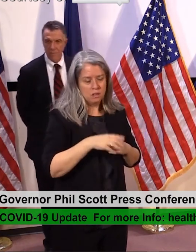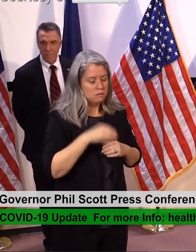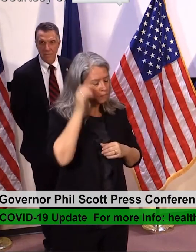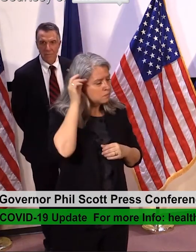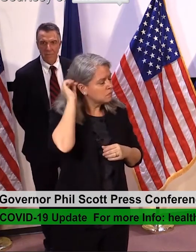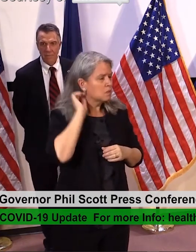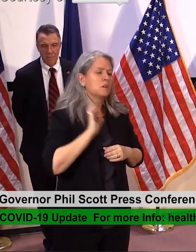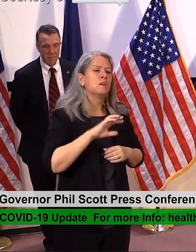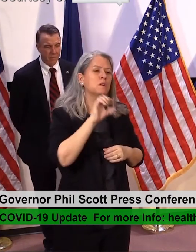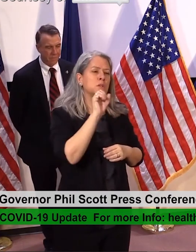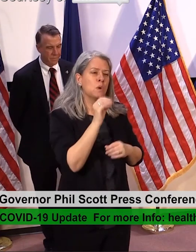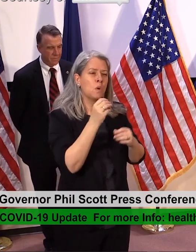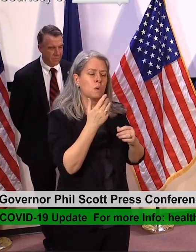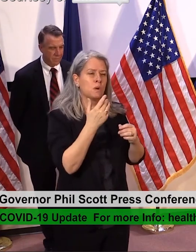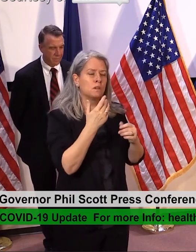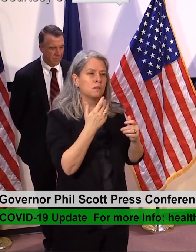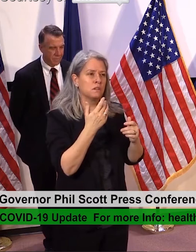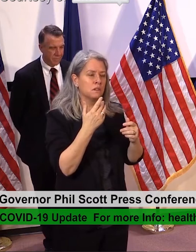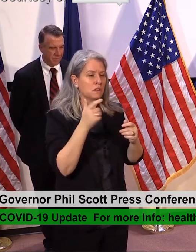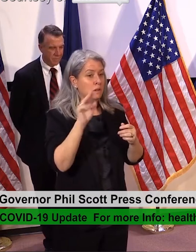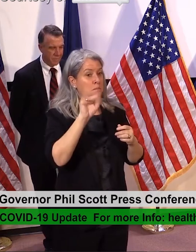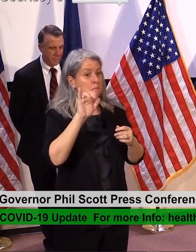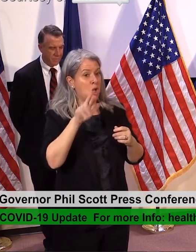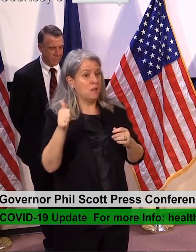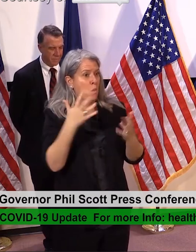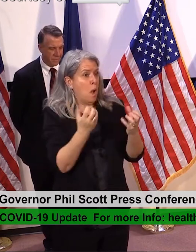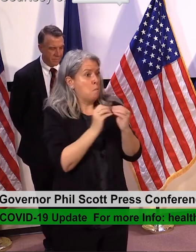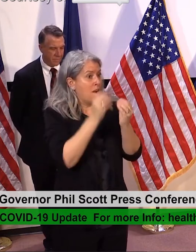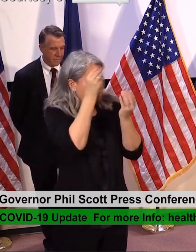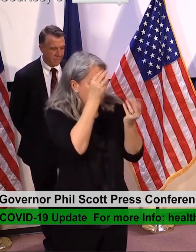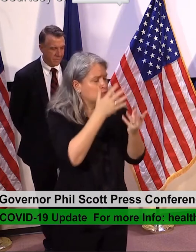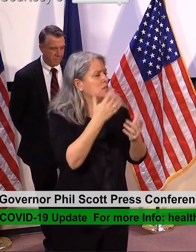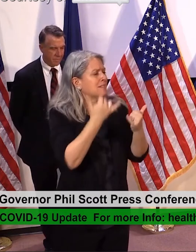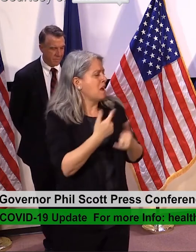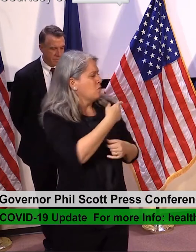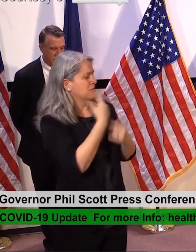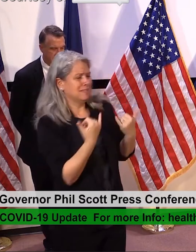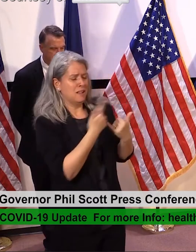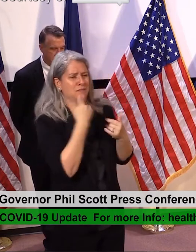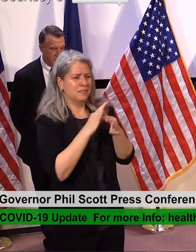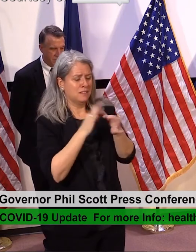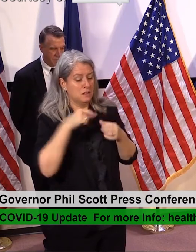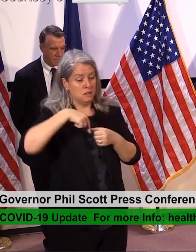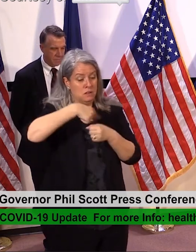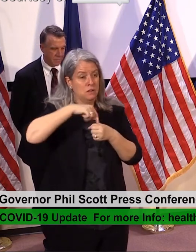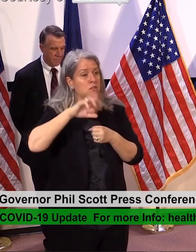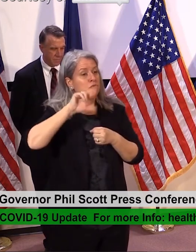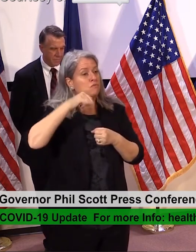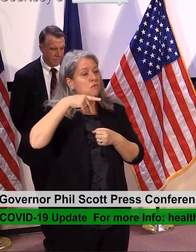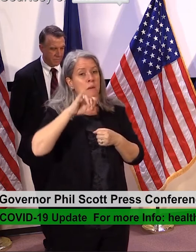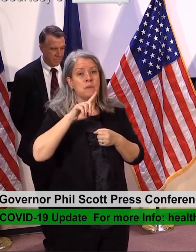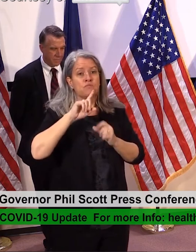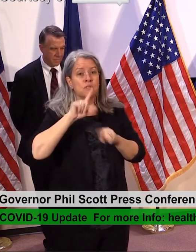take a look at you talking about the rapid response team working with the facilities, there's